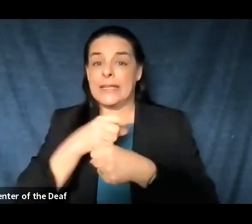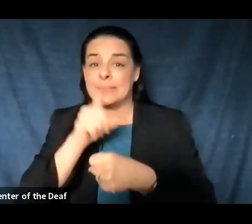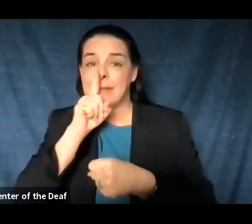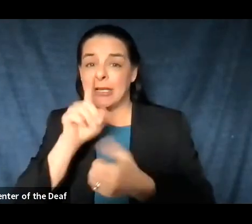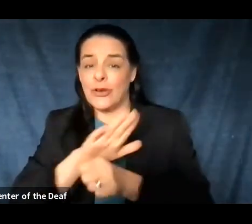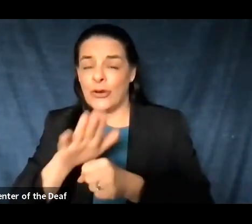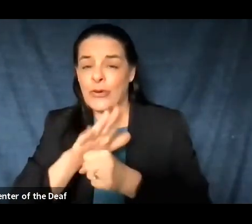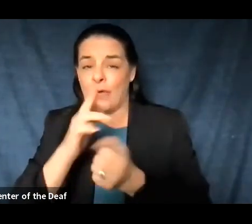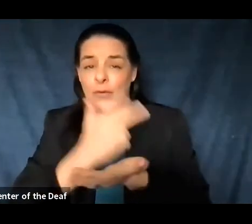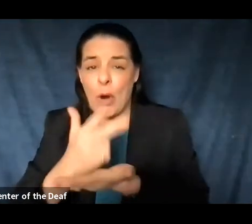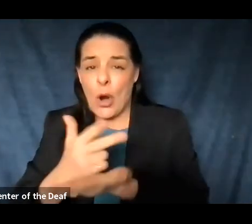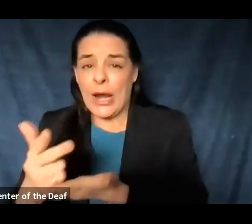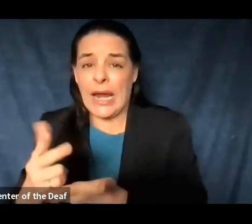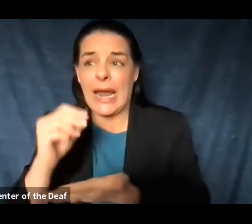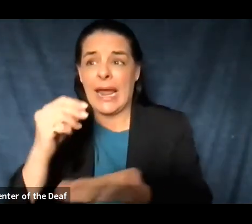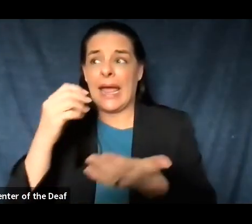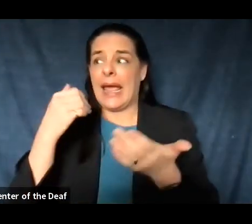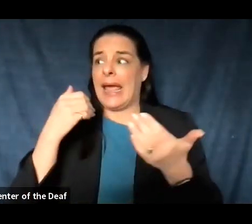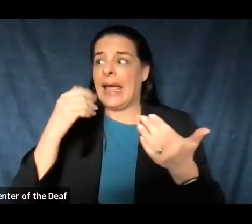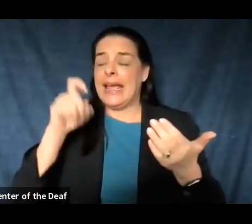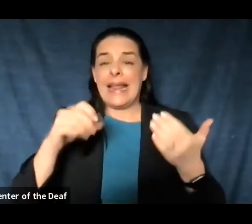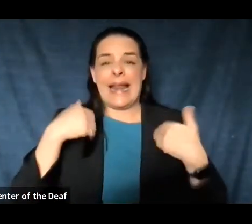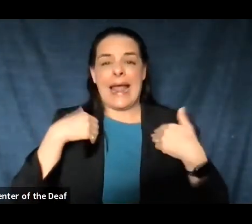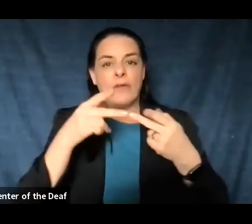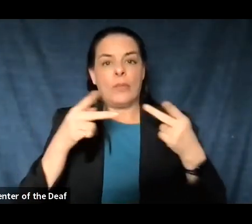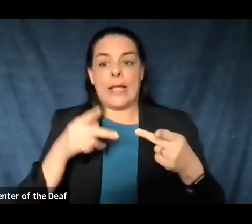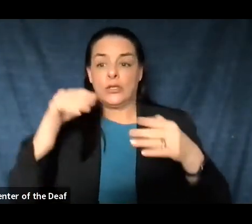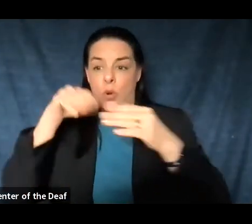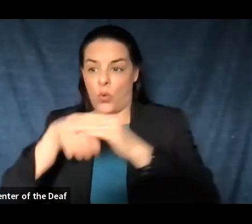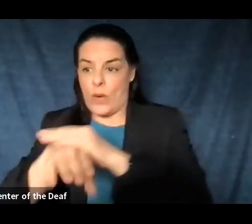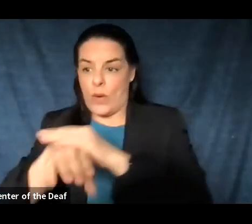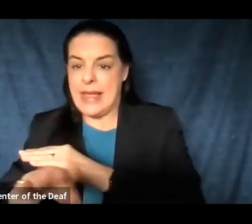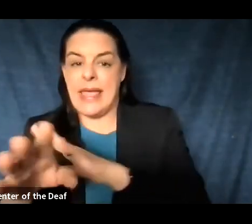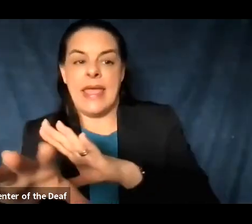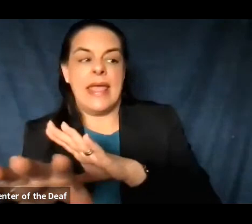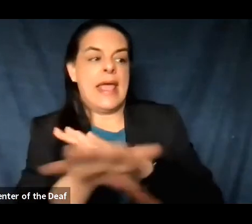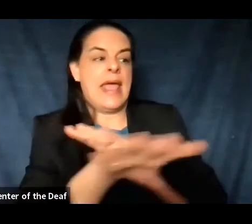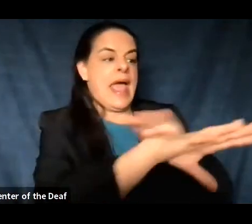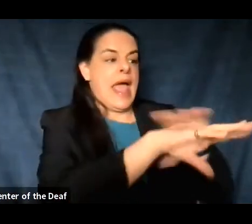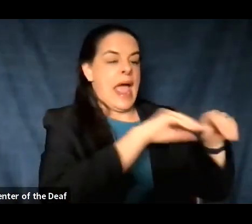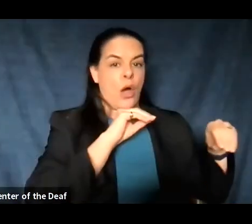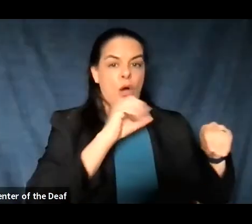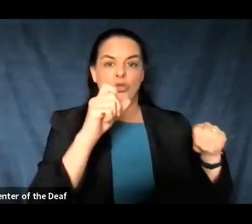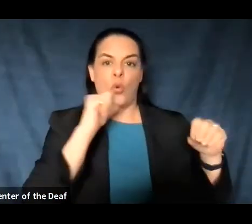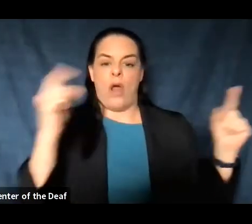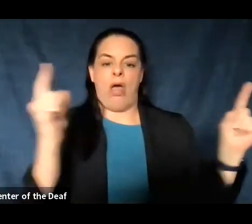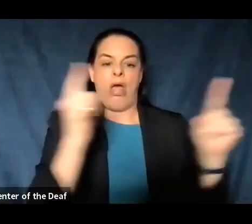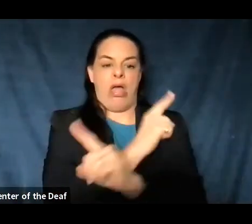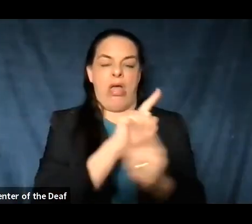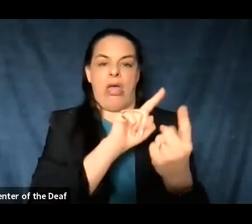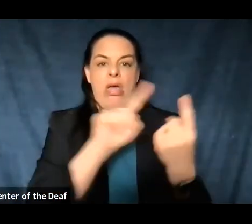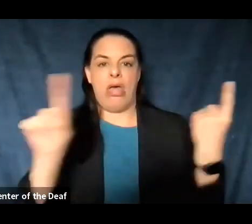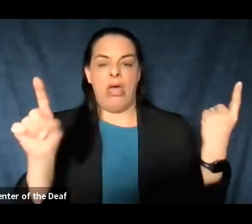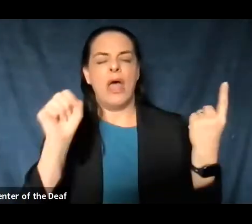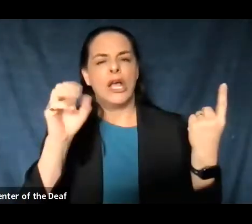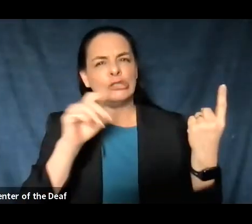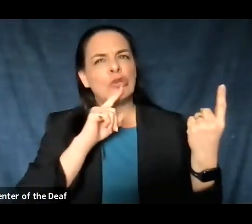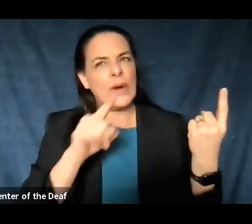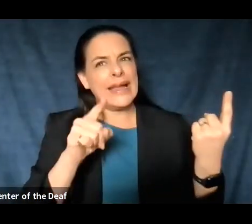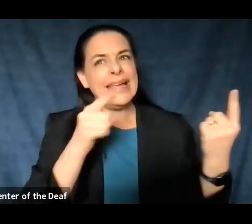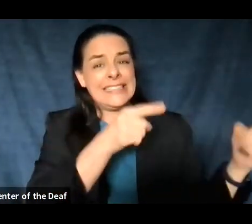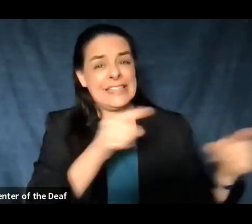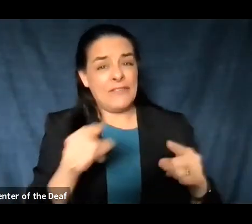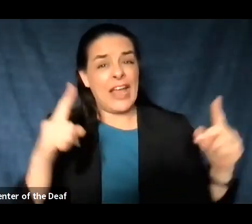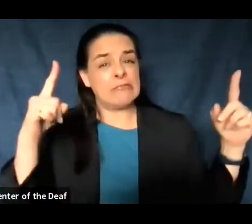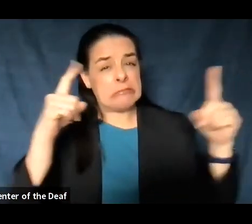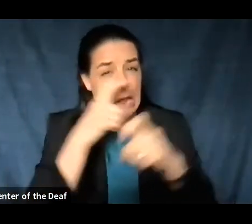a place so they can go through the clinic and exit so they're not crossing traffic. So it's a complicated event to put on even a